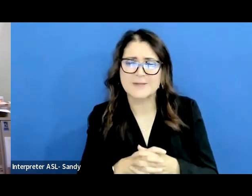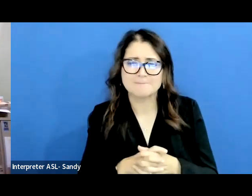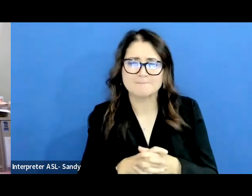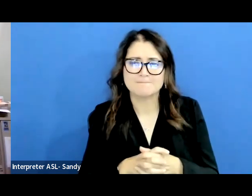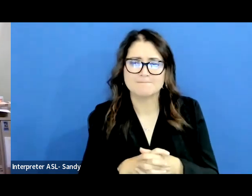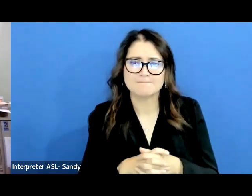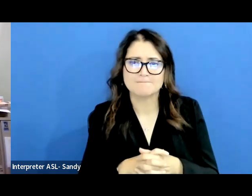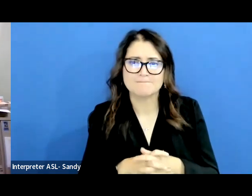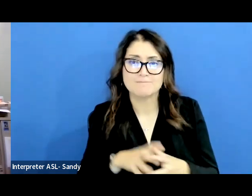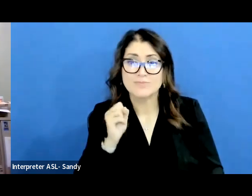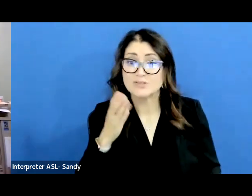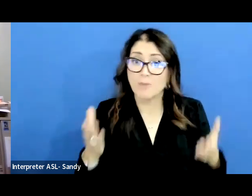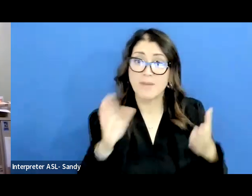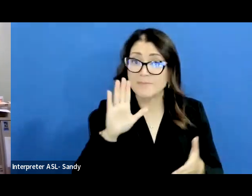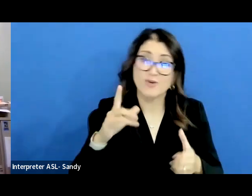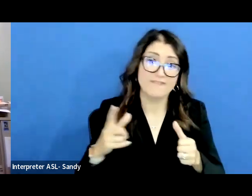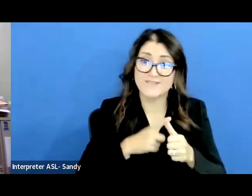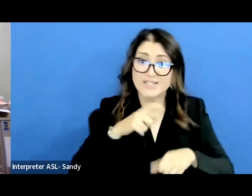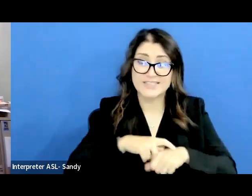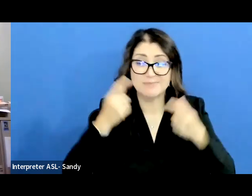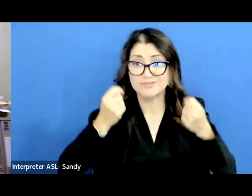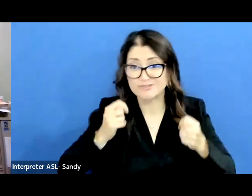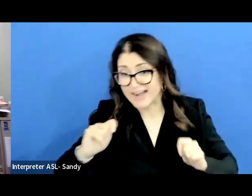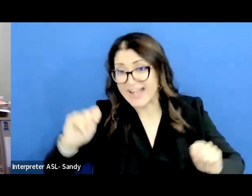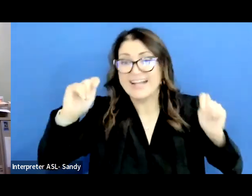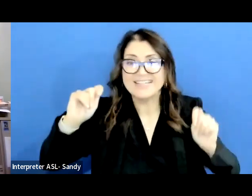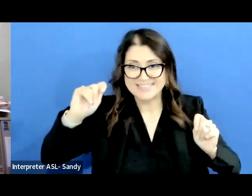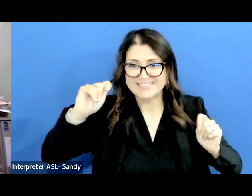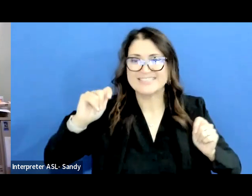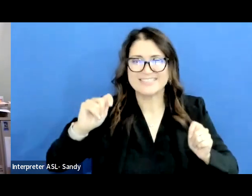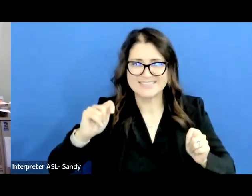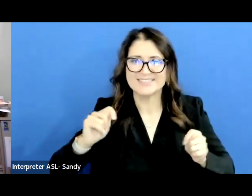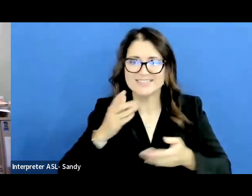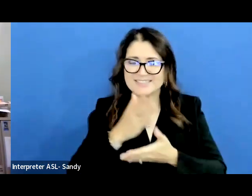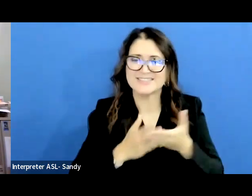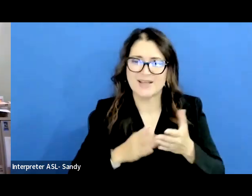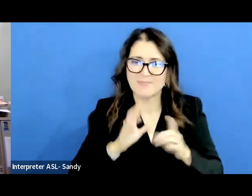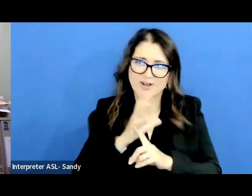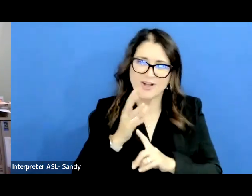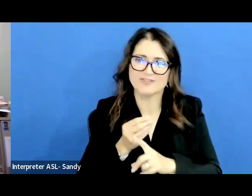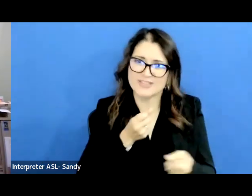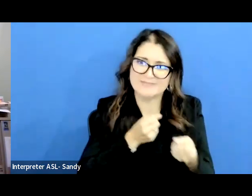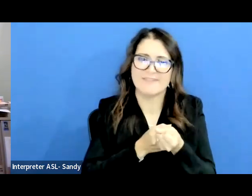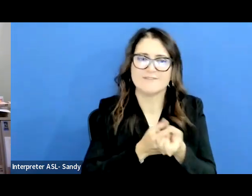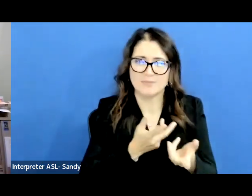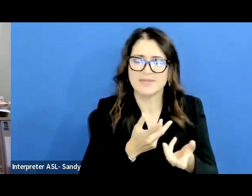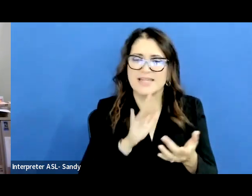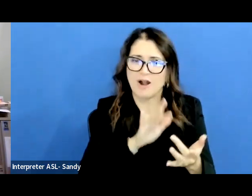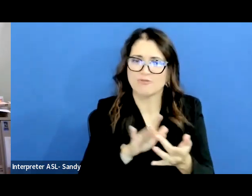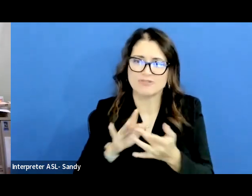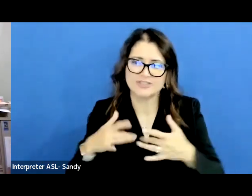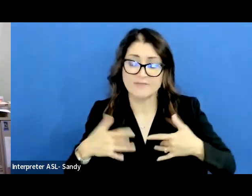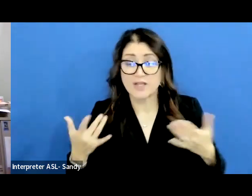so it might be your first time that you're trying to do some culturally affirming outreach event. So I definitely would encourage you